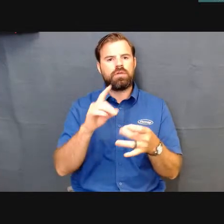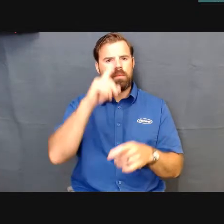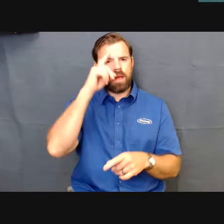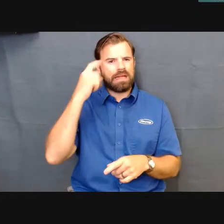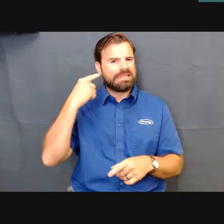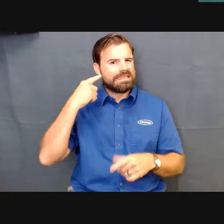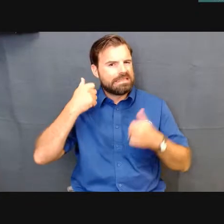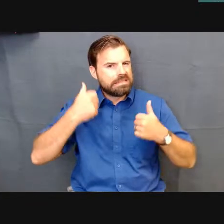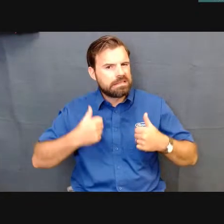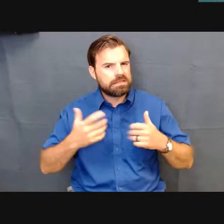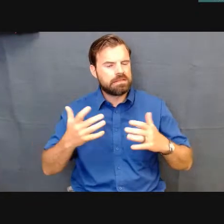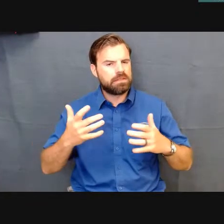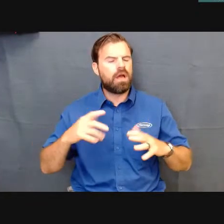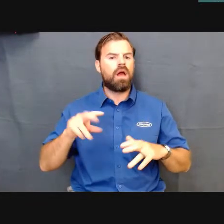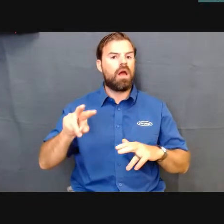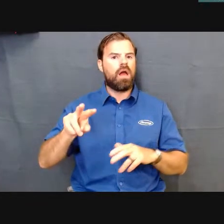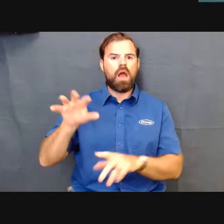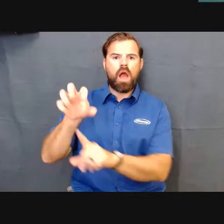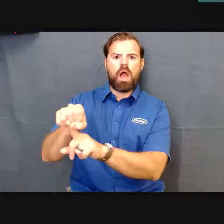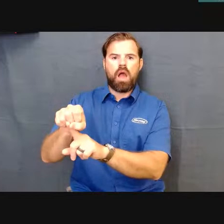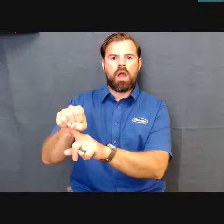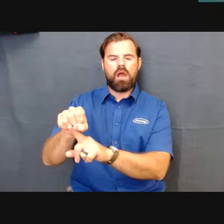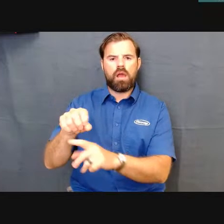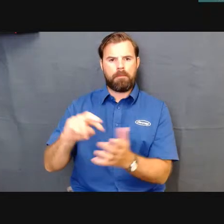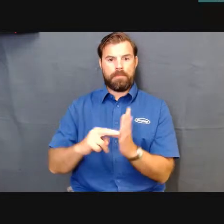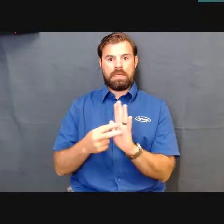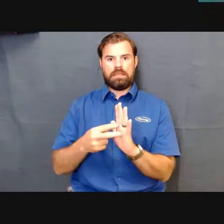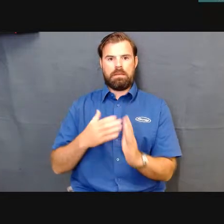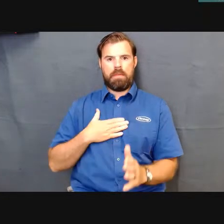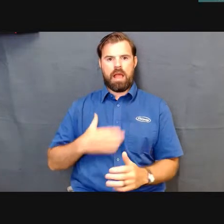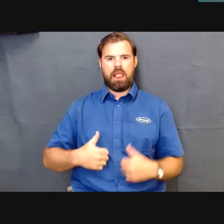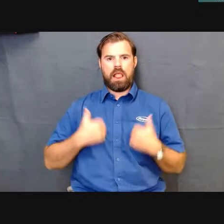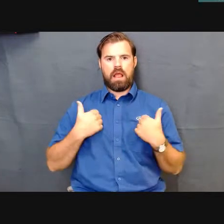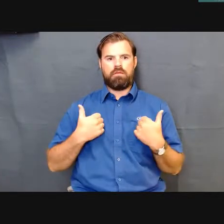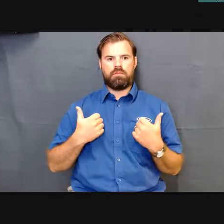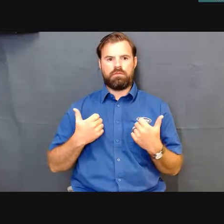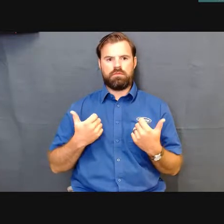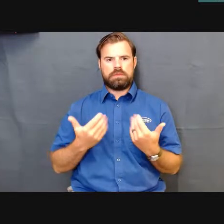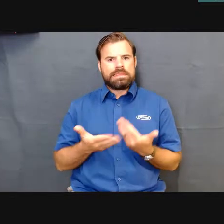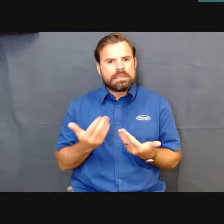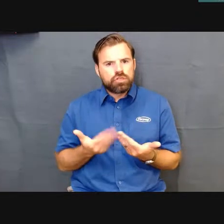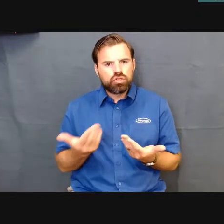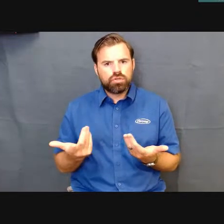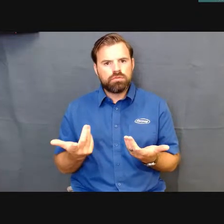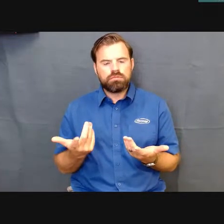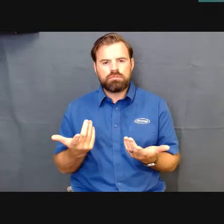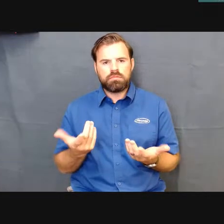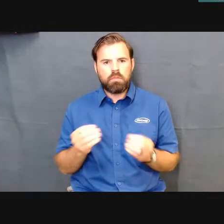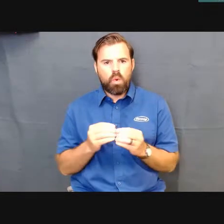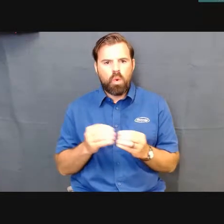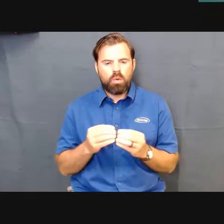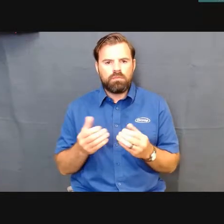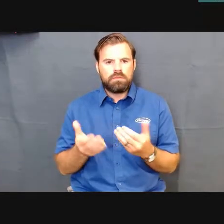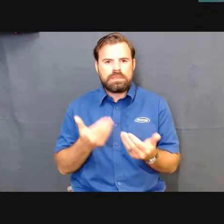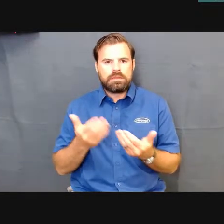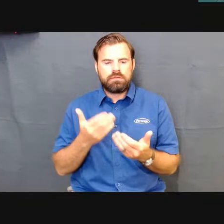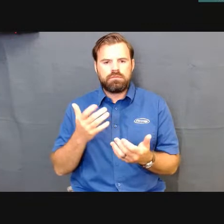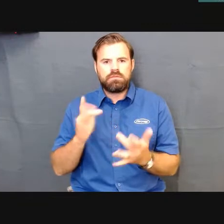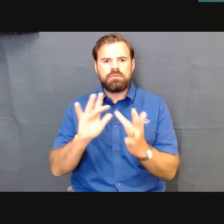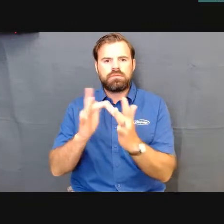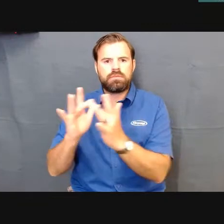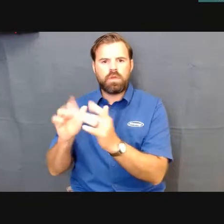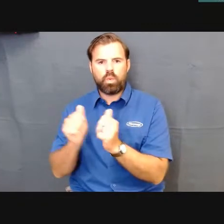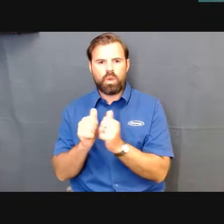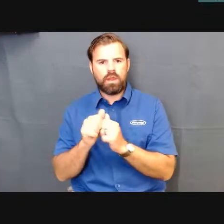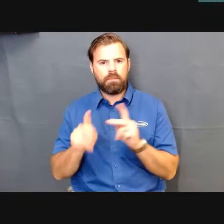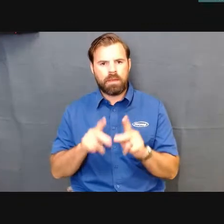Therefore, it makes my life a little easier. Love that.